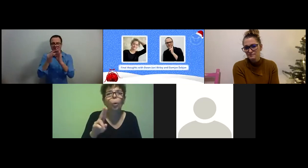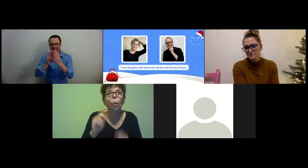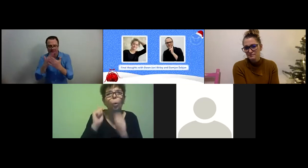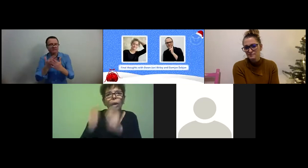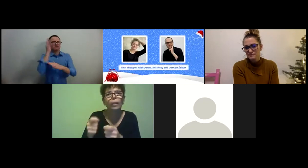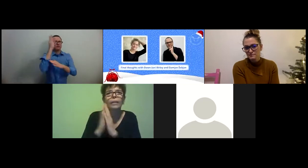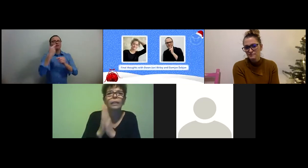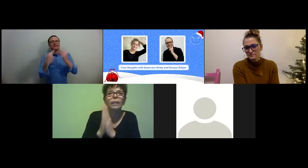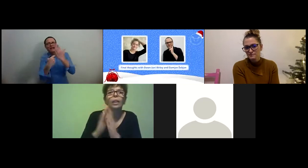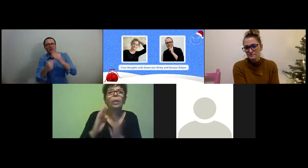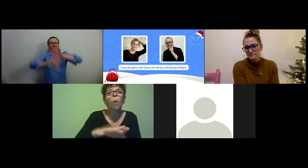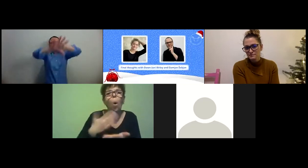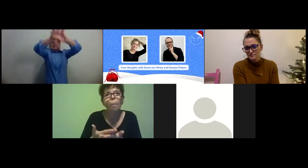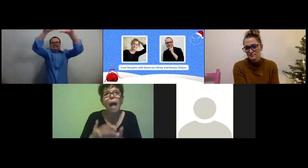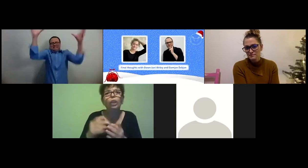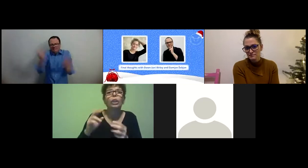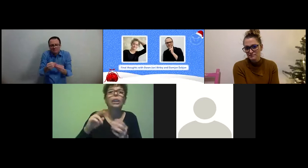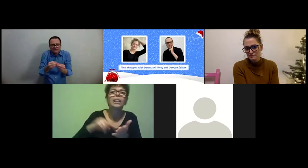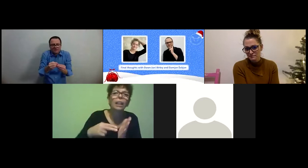There is a